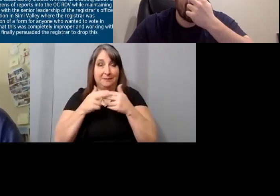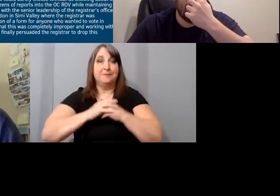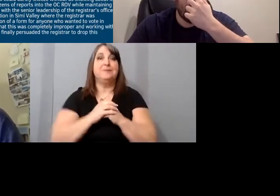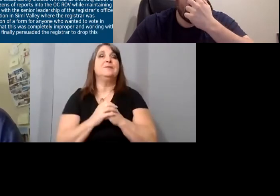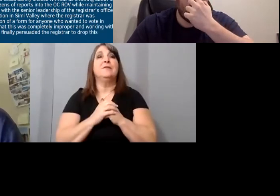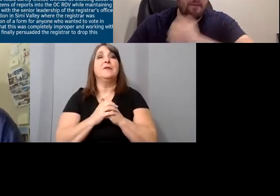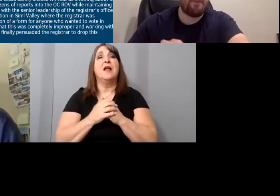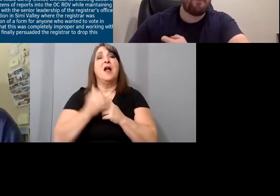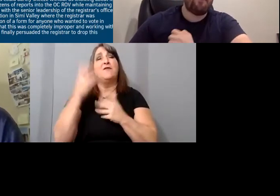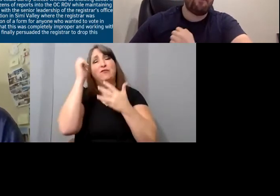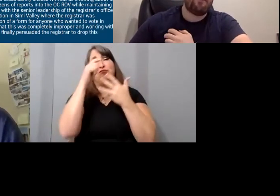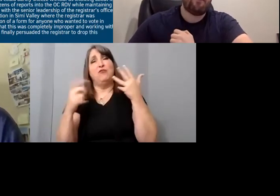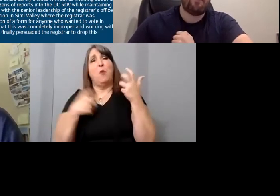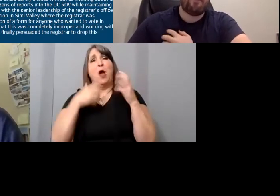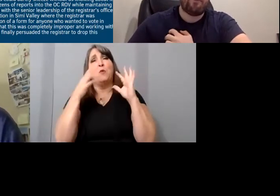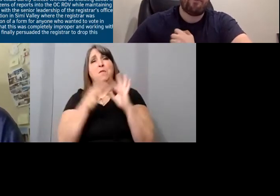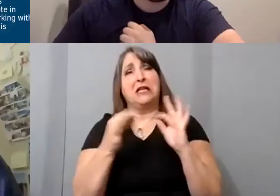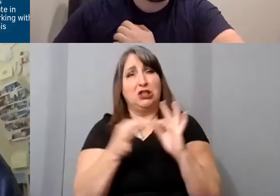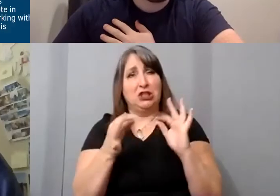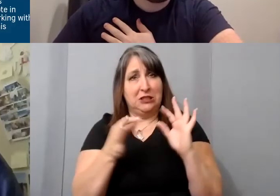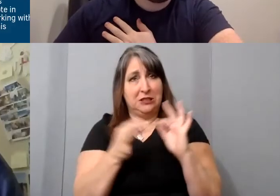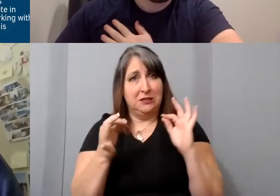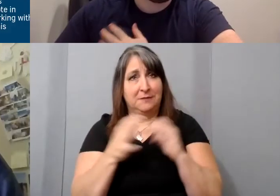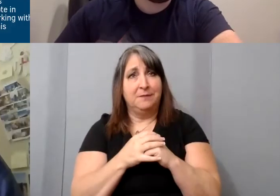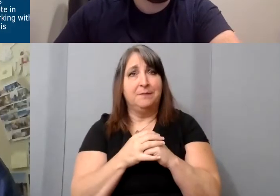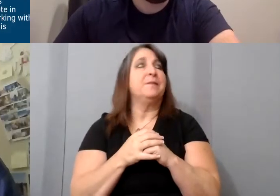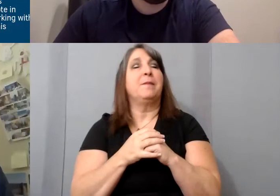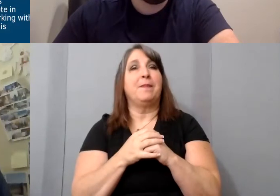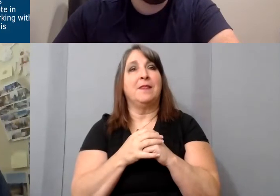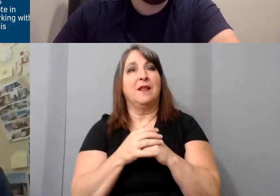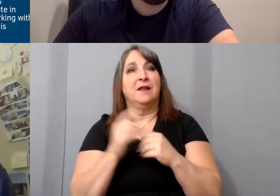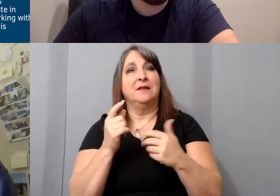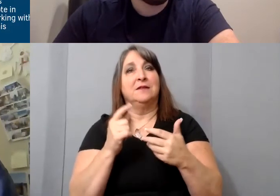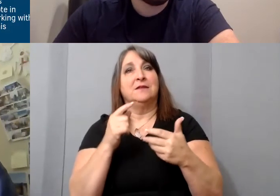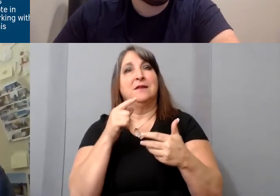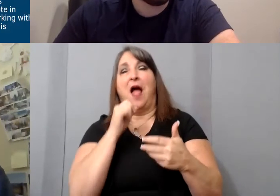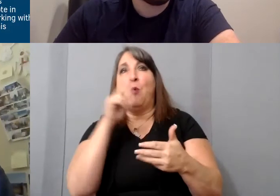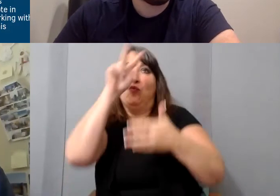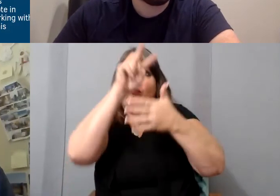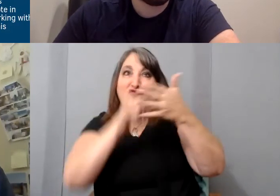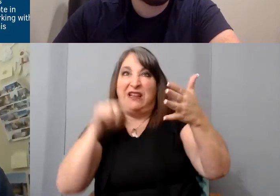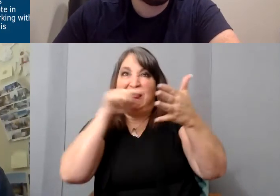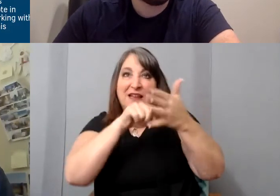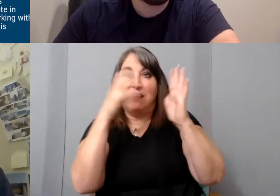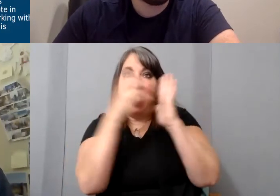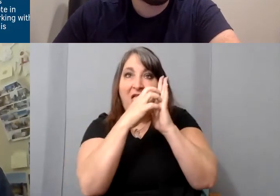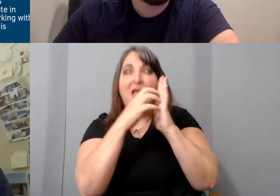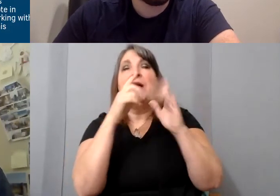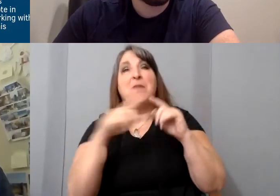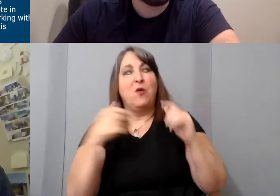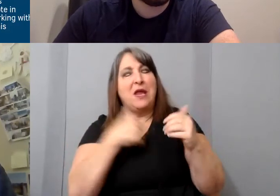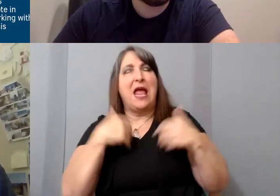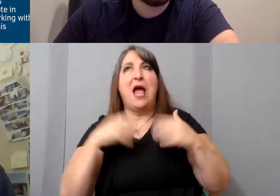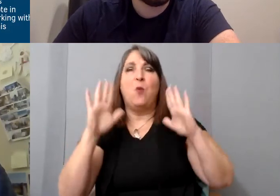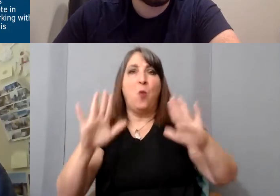couple of things I just want to mention. I won't read this text verbatim, but we did have incredible